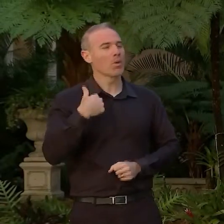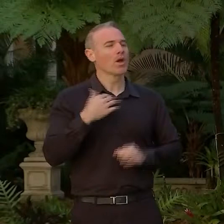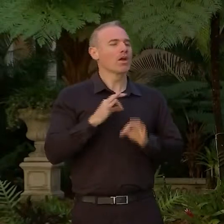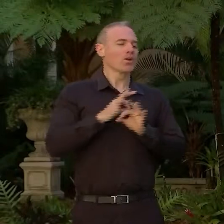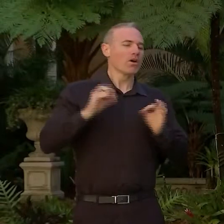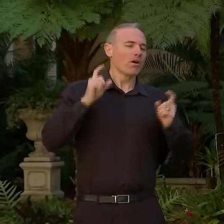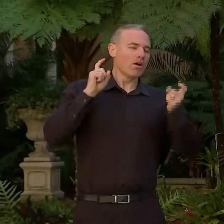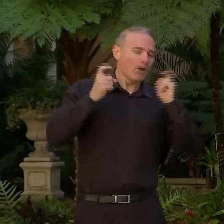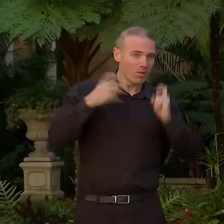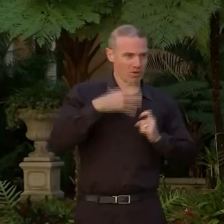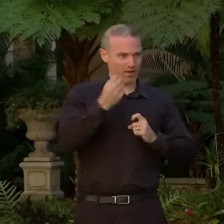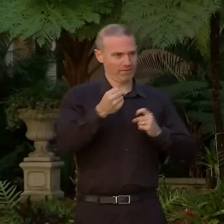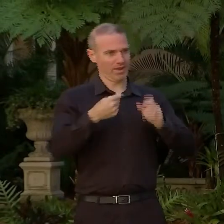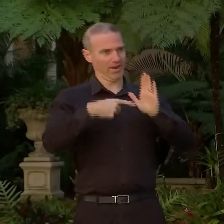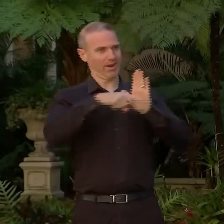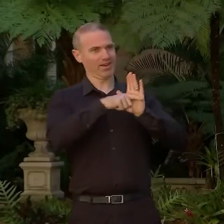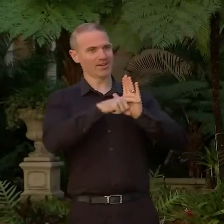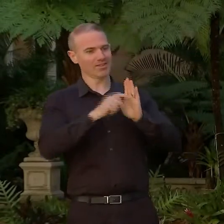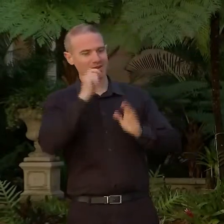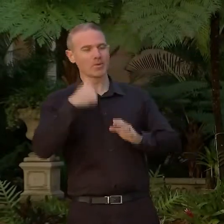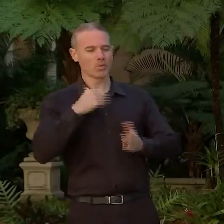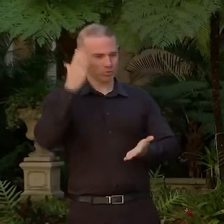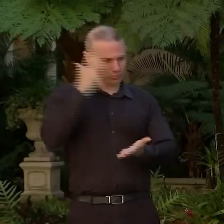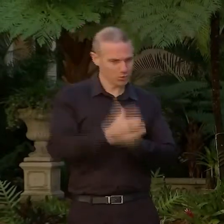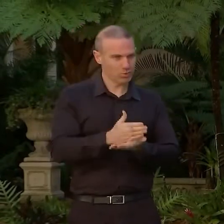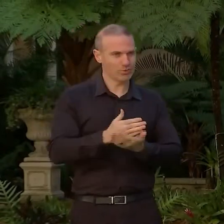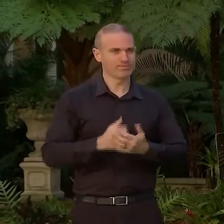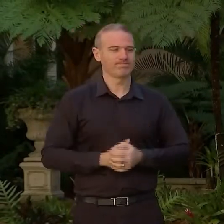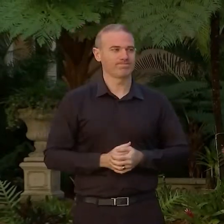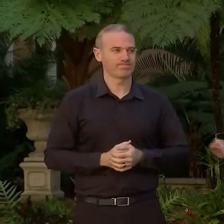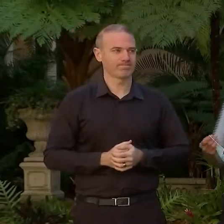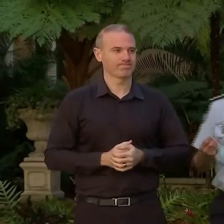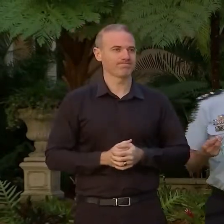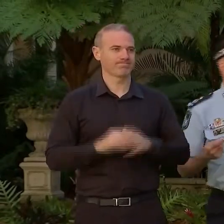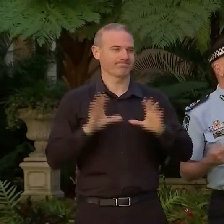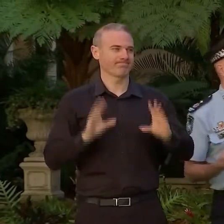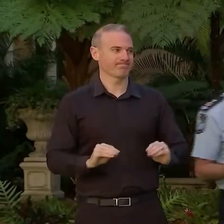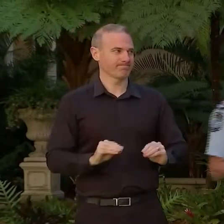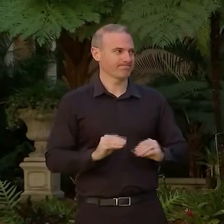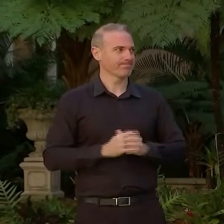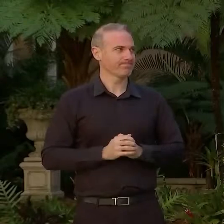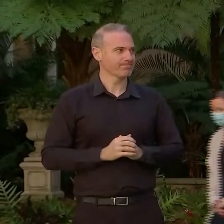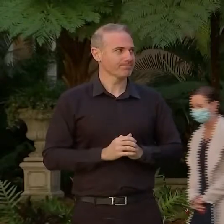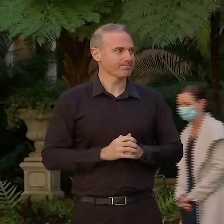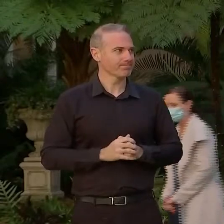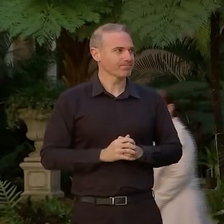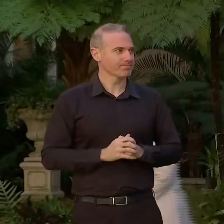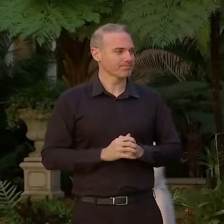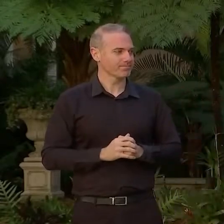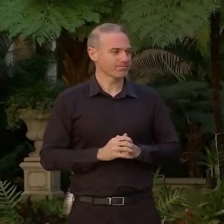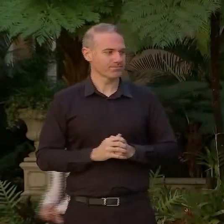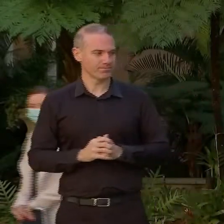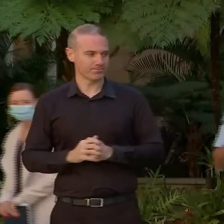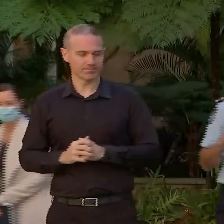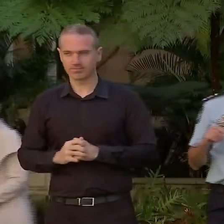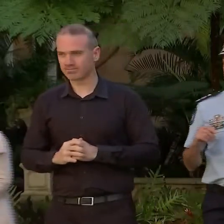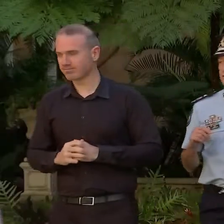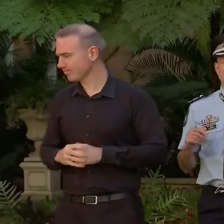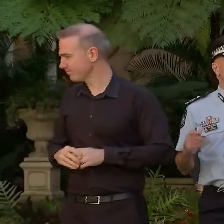tested negative, but we want to be absolutely certain. Thank you. See ya. So we saw there was a business